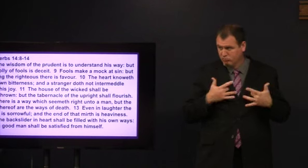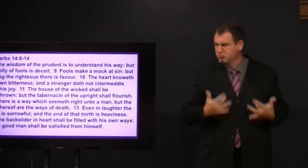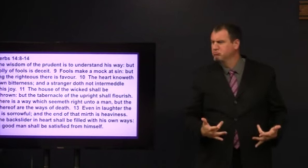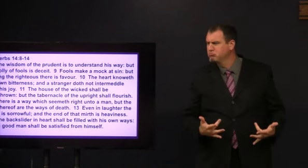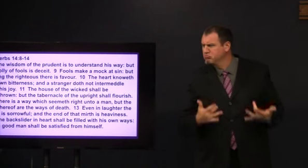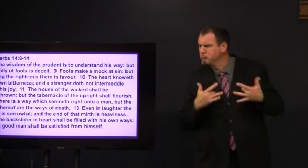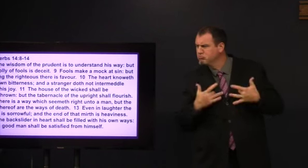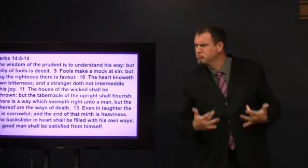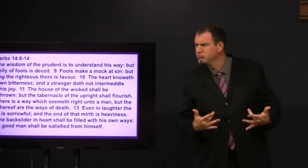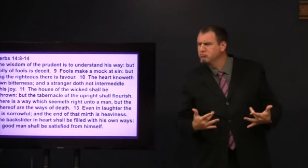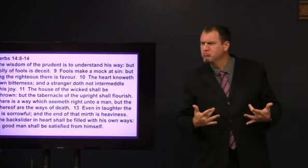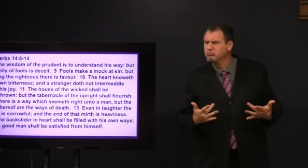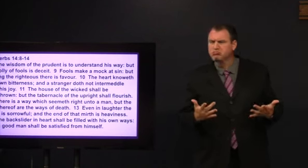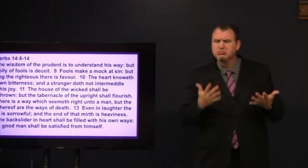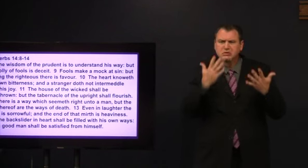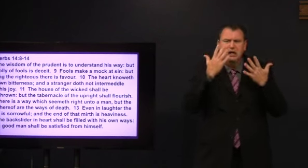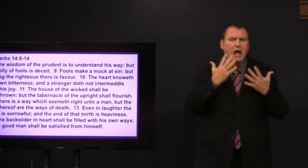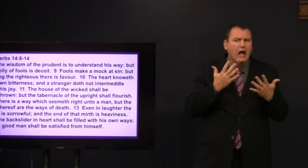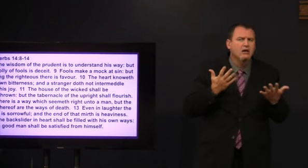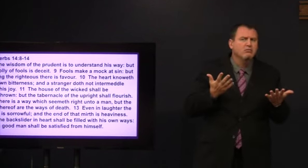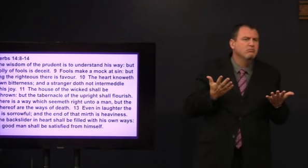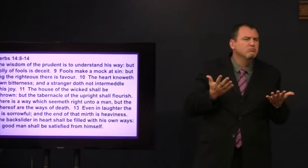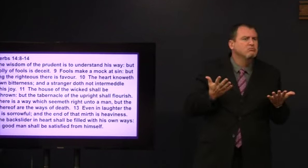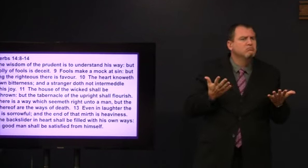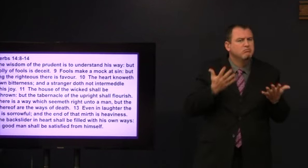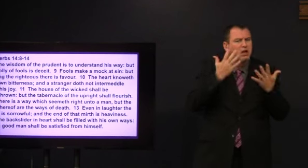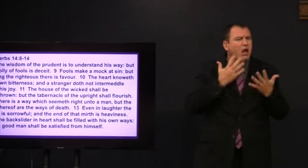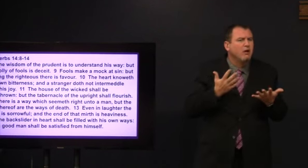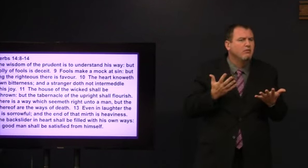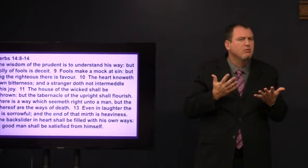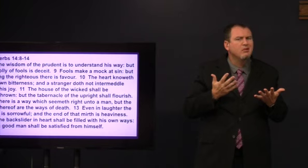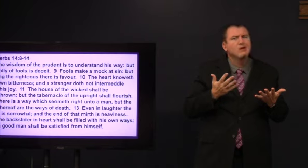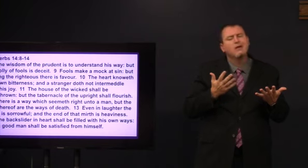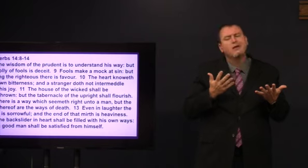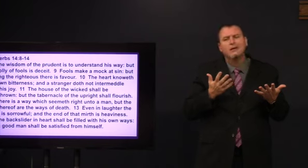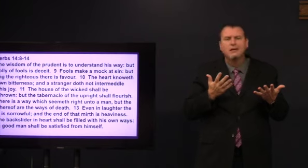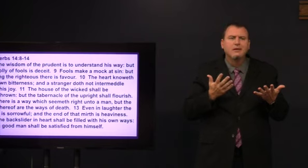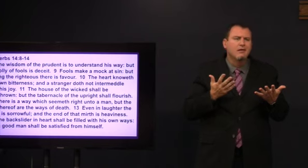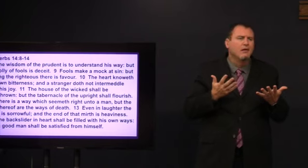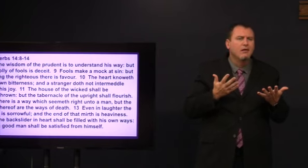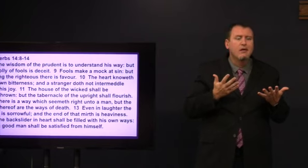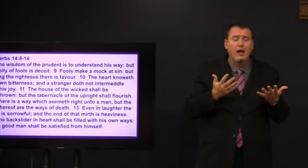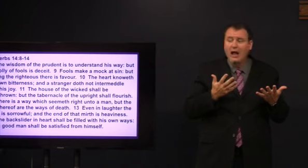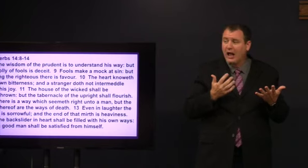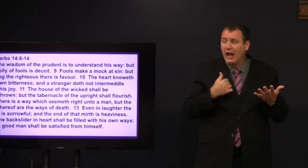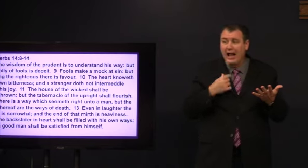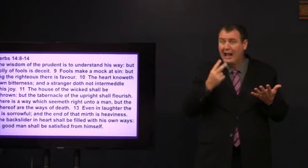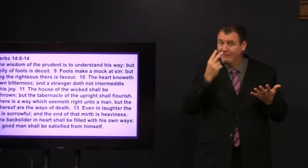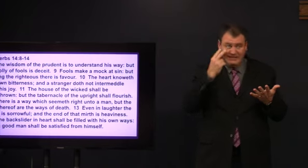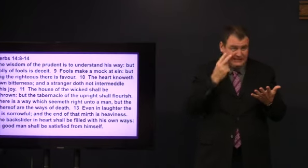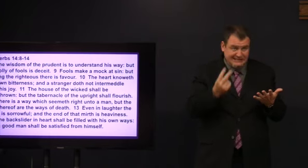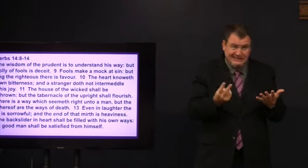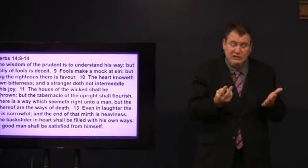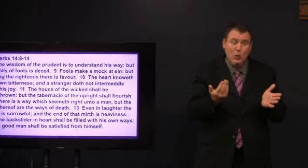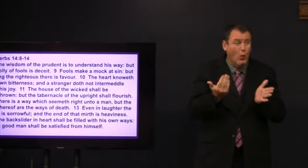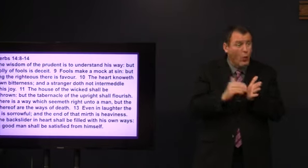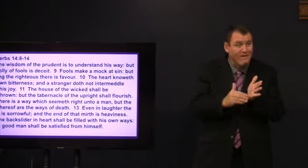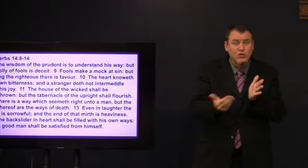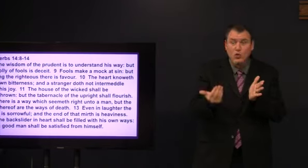Is a funeral a happy funeral or a sad funeral? Usually it's sad. And I have